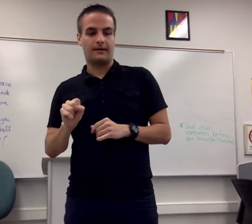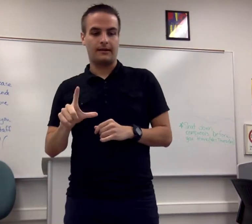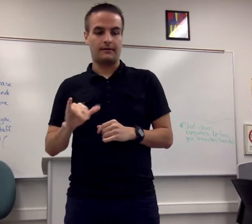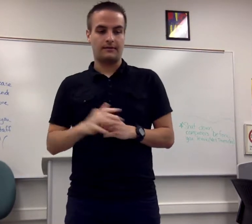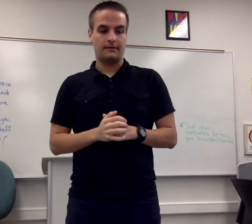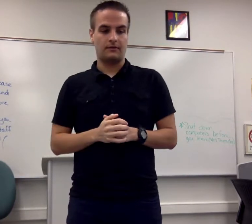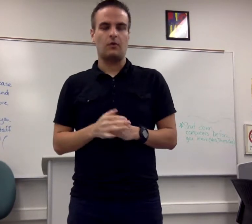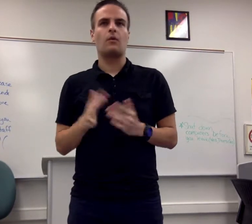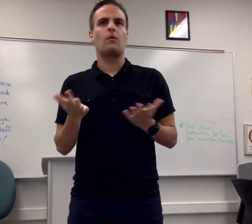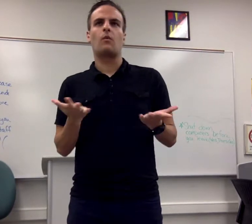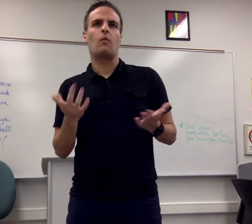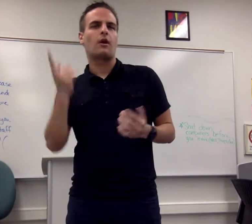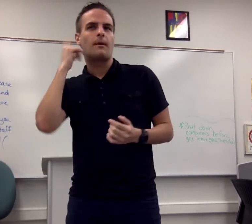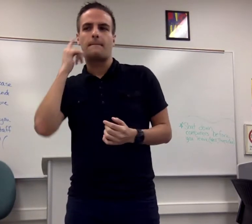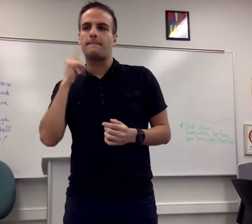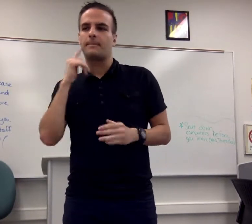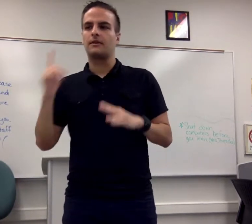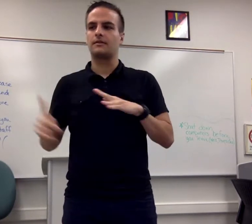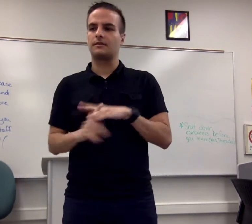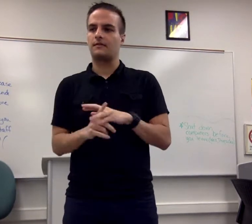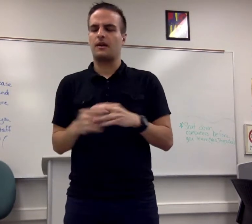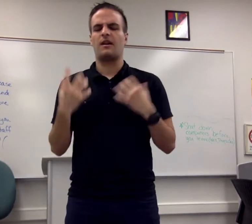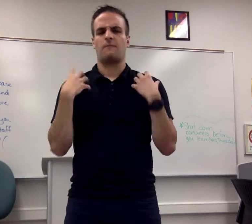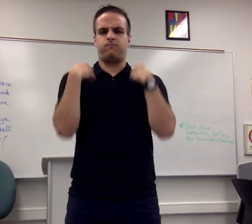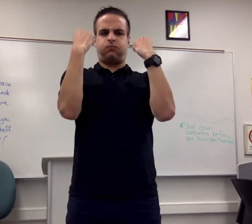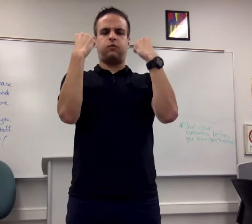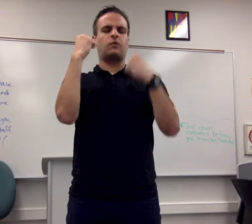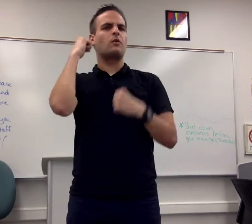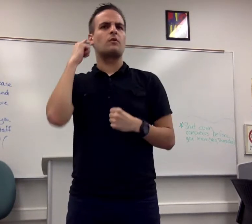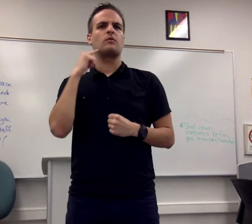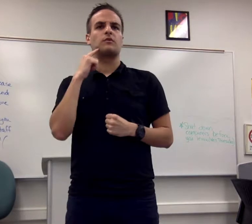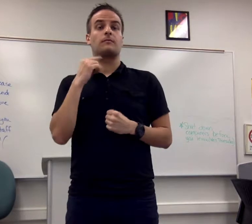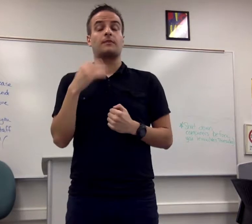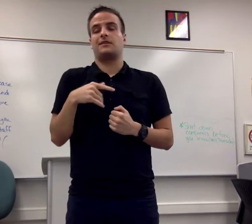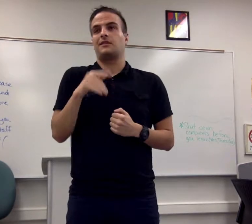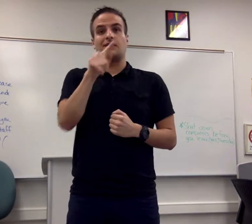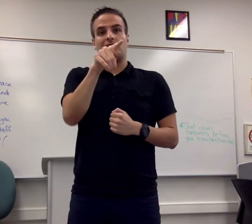deaf participants and empowering the deaf? Okay, I don't know. Like, it's I not showing that.